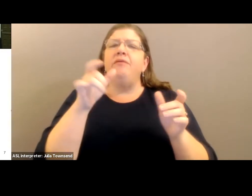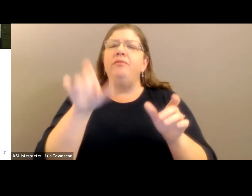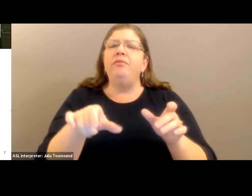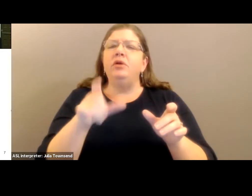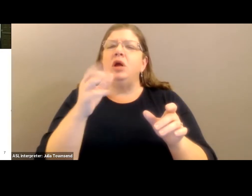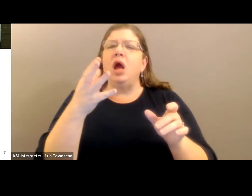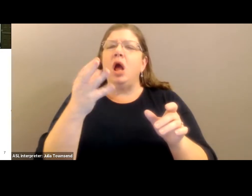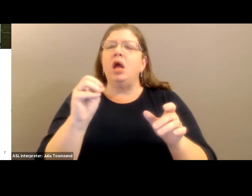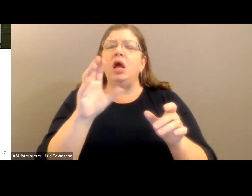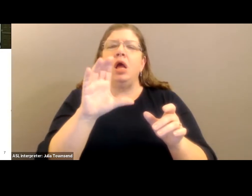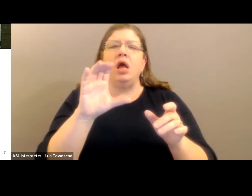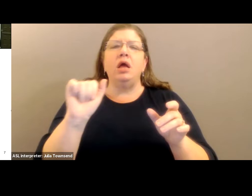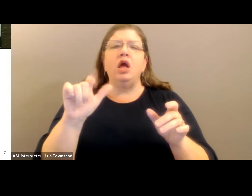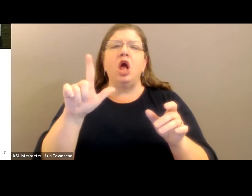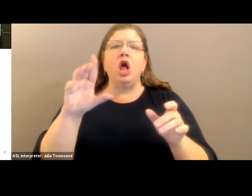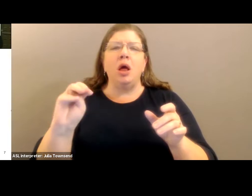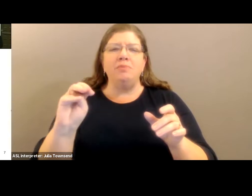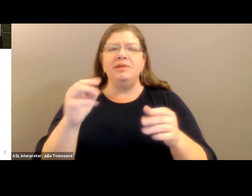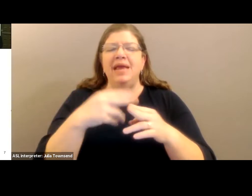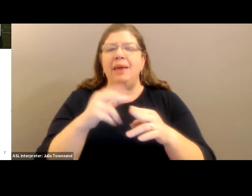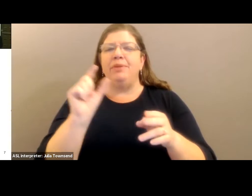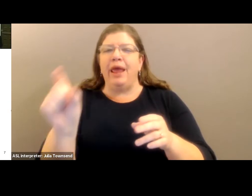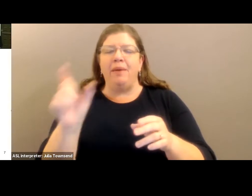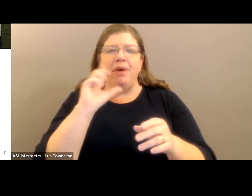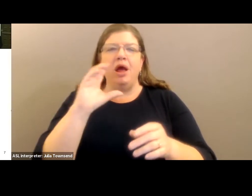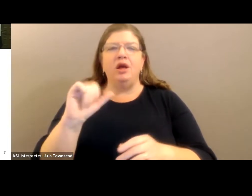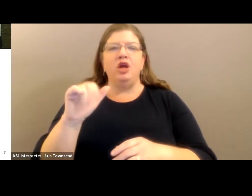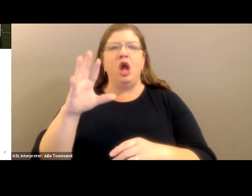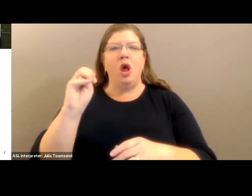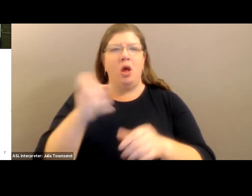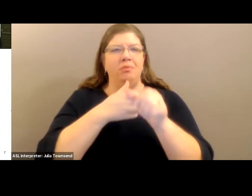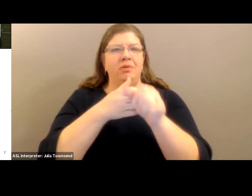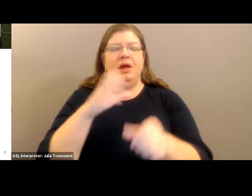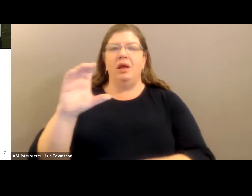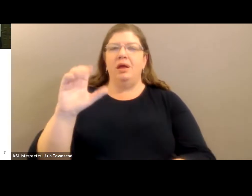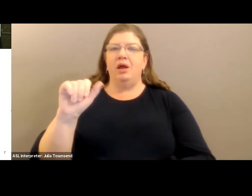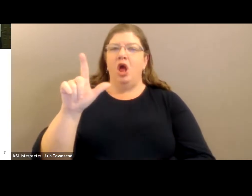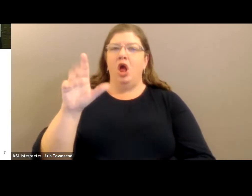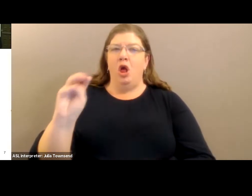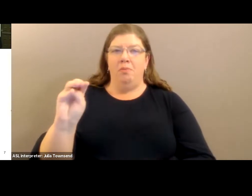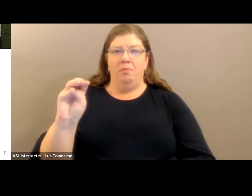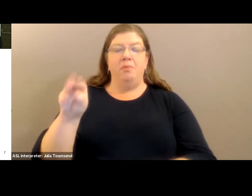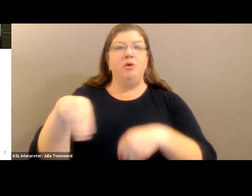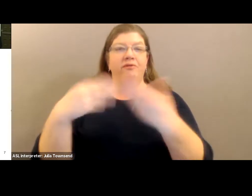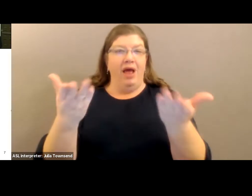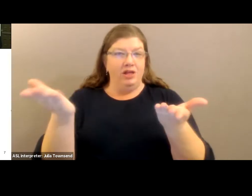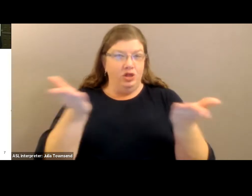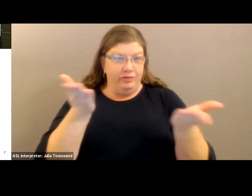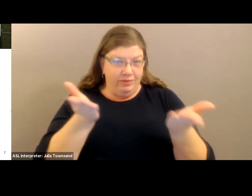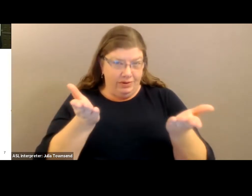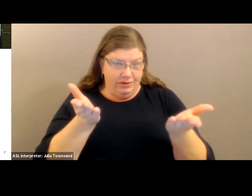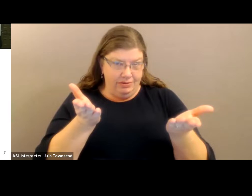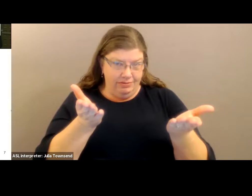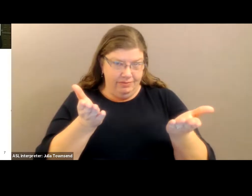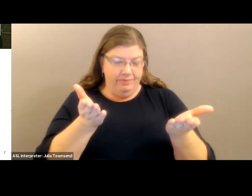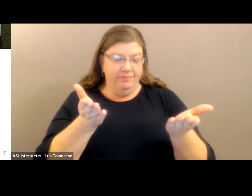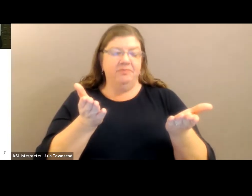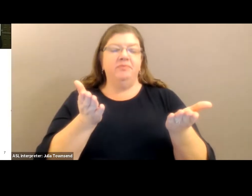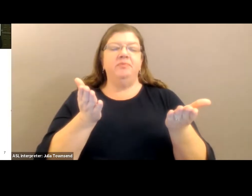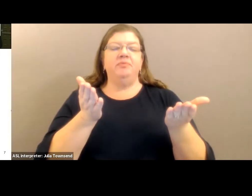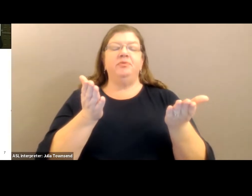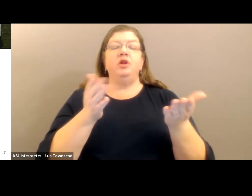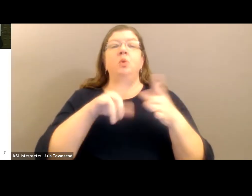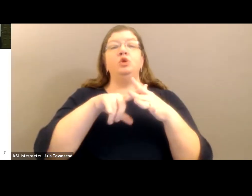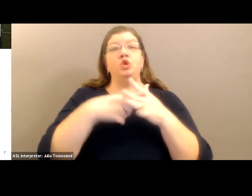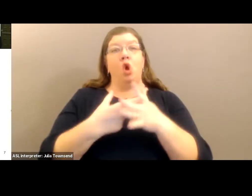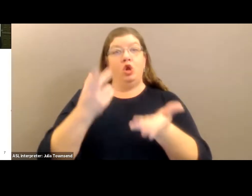in little letters. I should have put it up top, but hopefully you all know that CALM provides those services, and we started